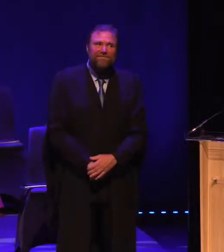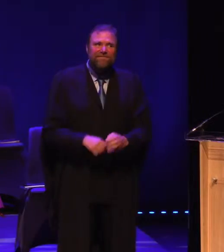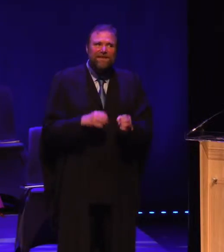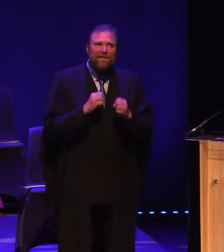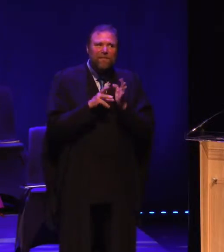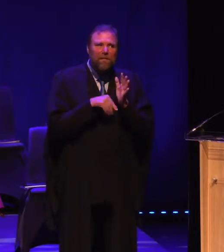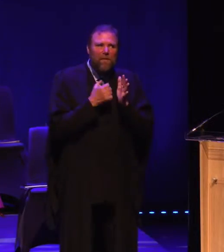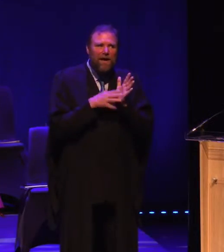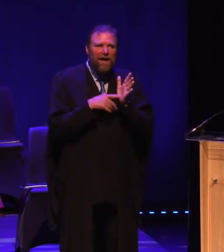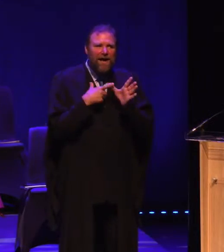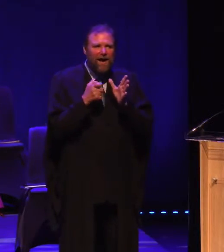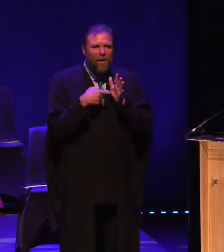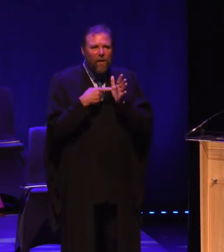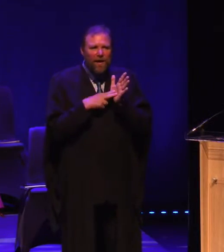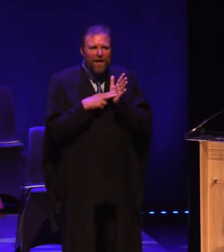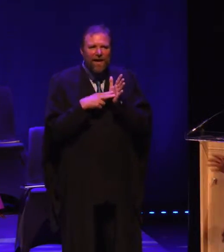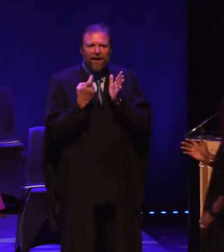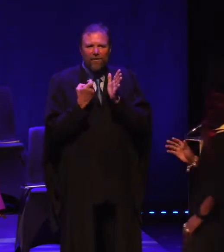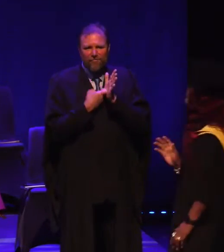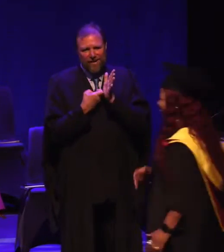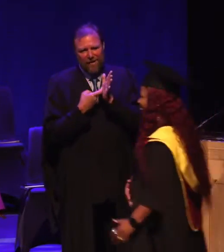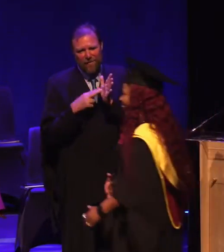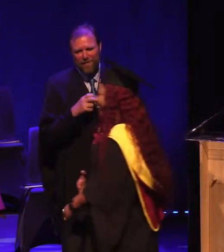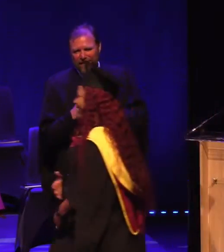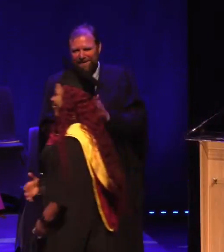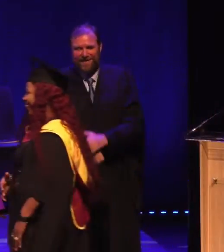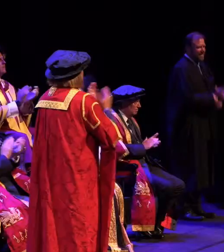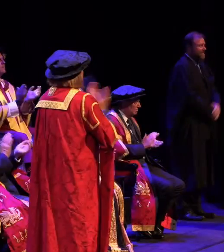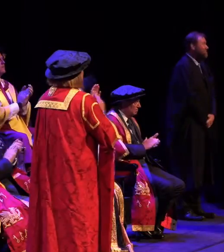Ramoke Bokola Akeni Ranye.